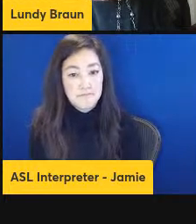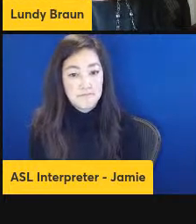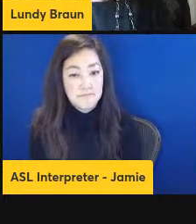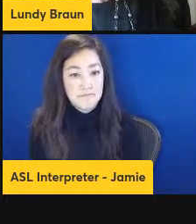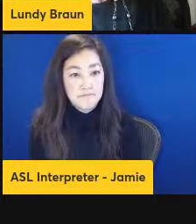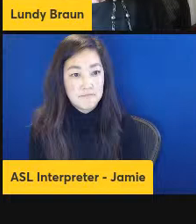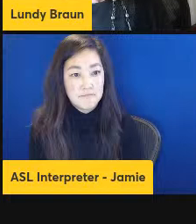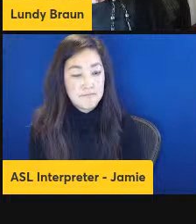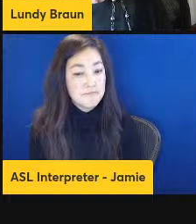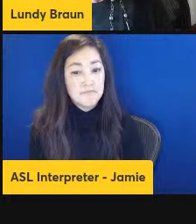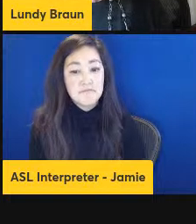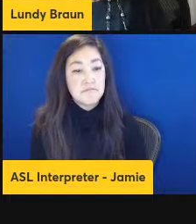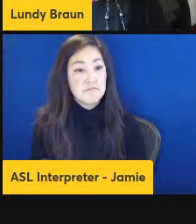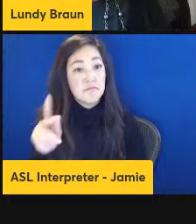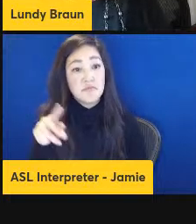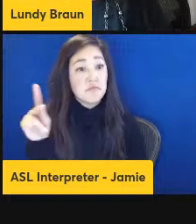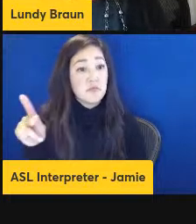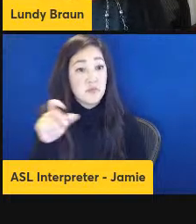The slides aren't.